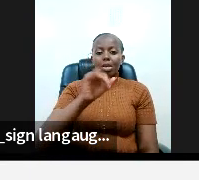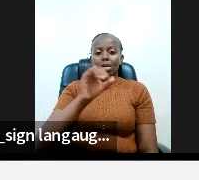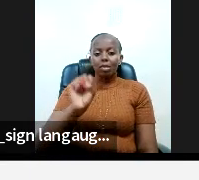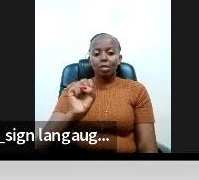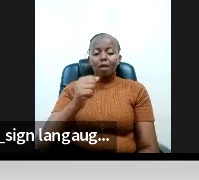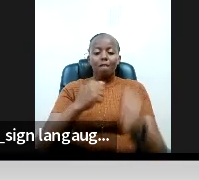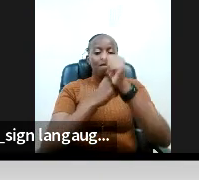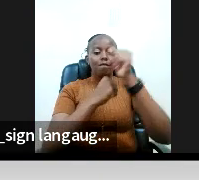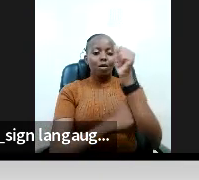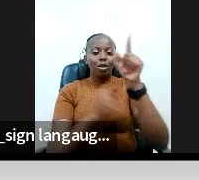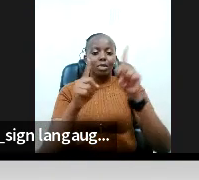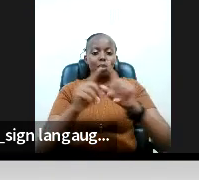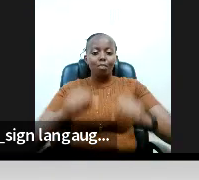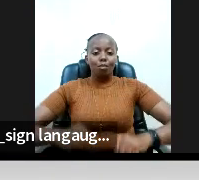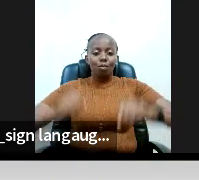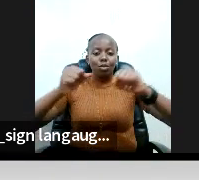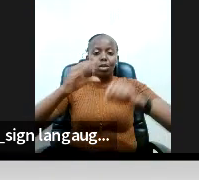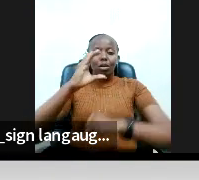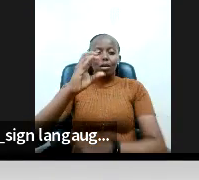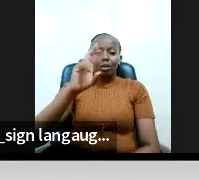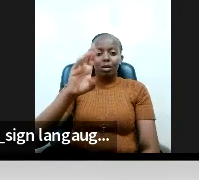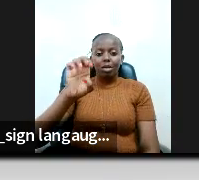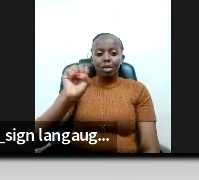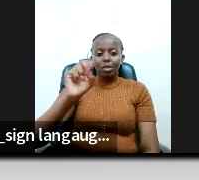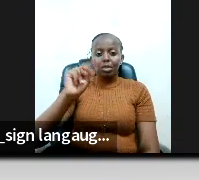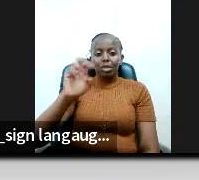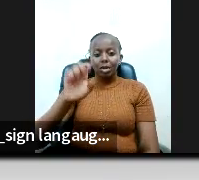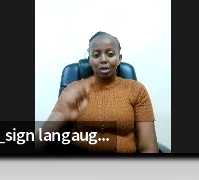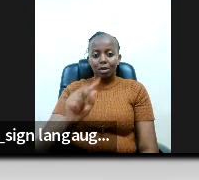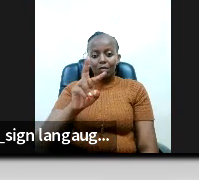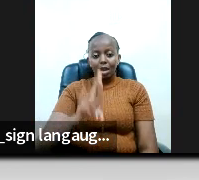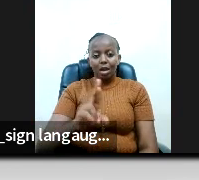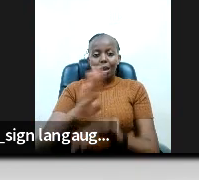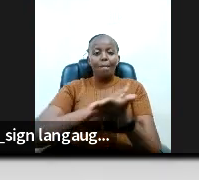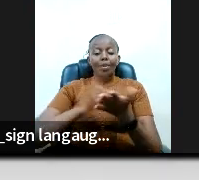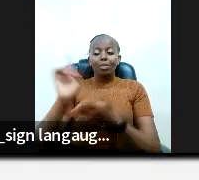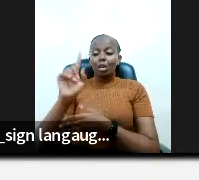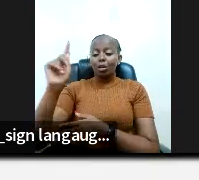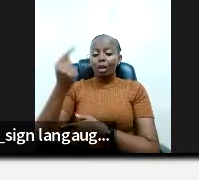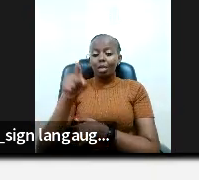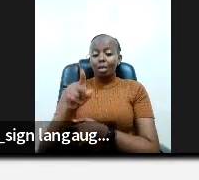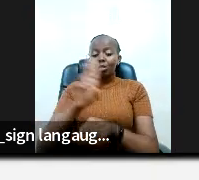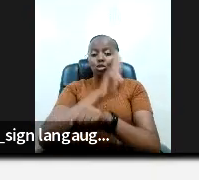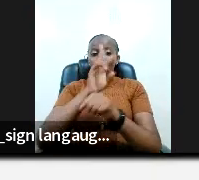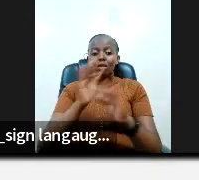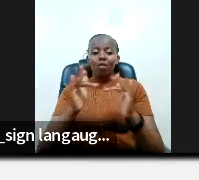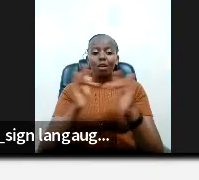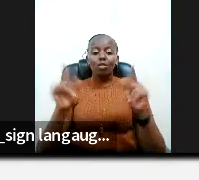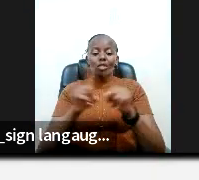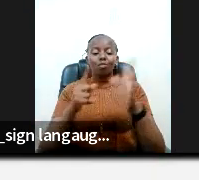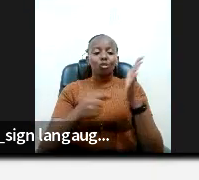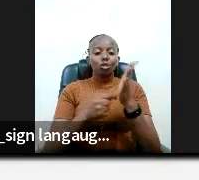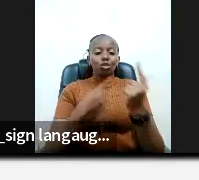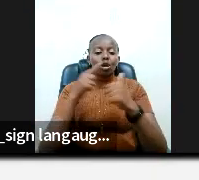CEO of CrestNet VR, based in Nairobi, Kenya. CrestNet VR uses virtual reality technology to address learning